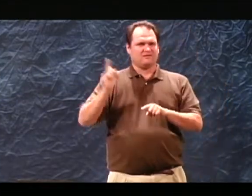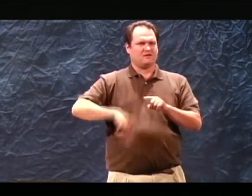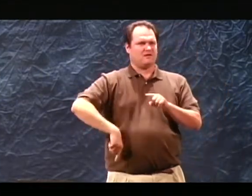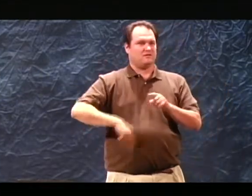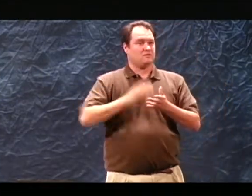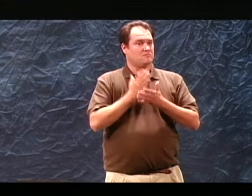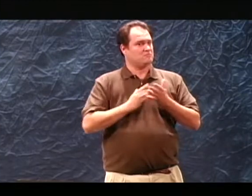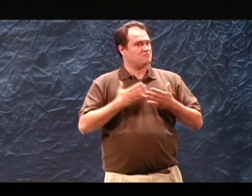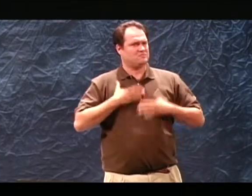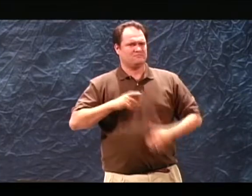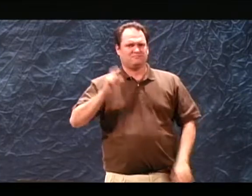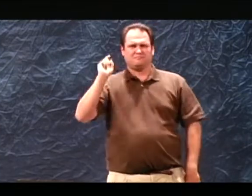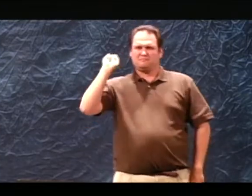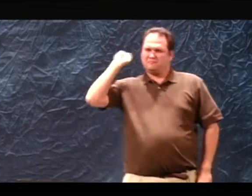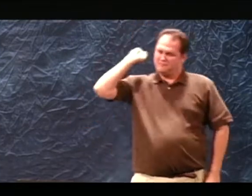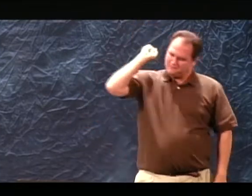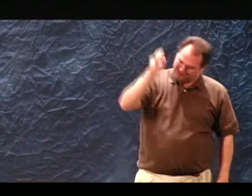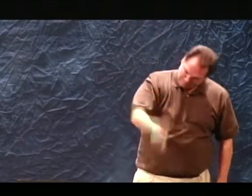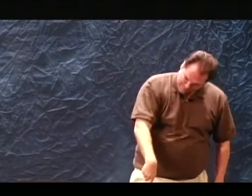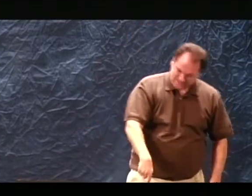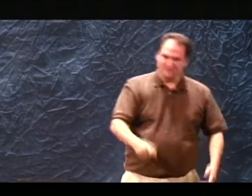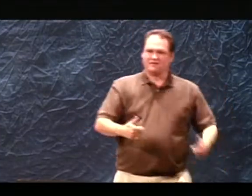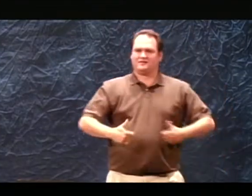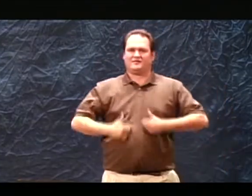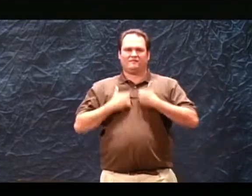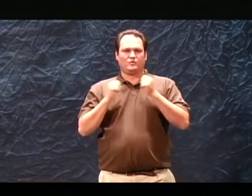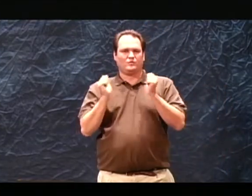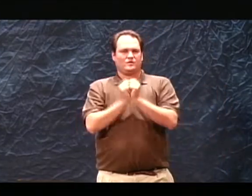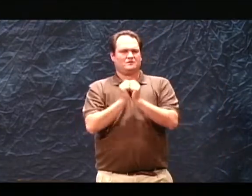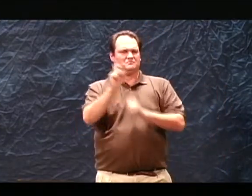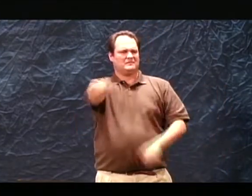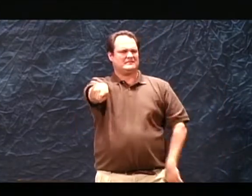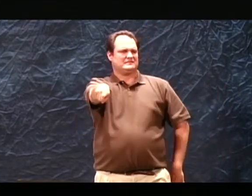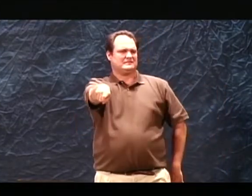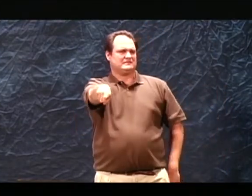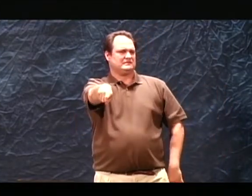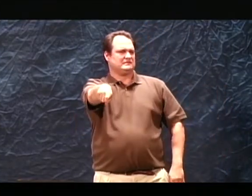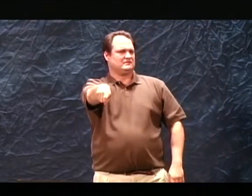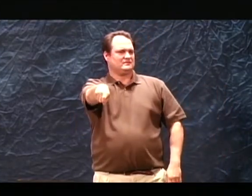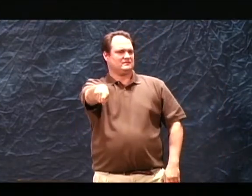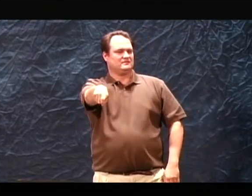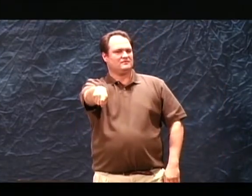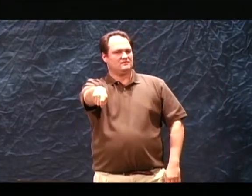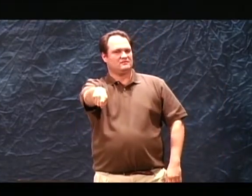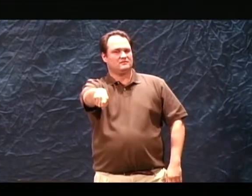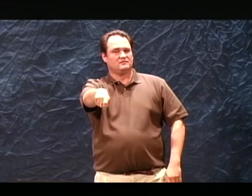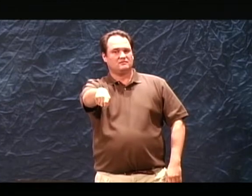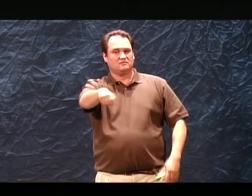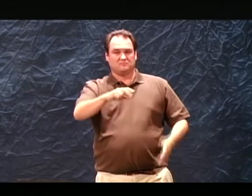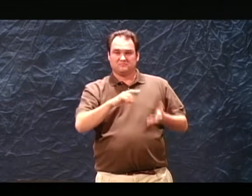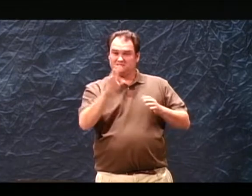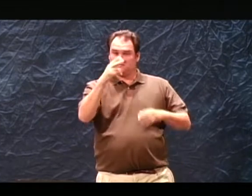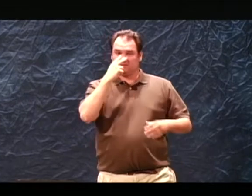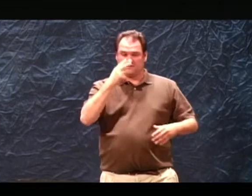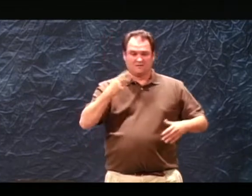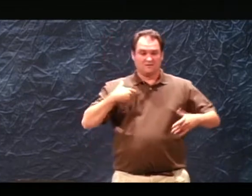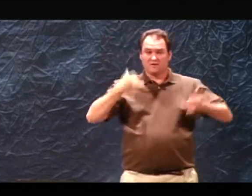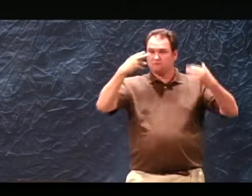our liver there are parts of the body that is absolute that are absolutely essential to